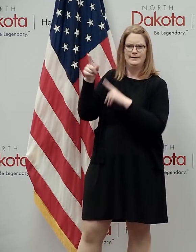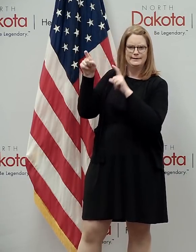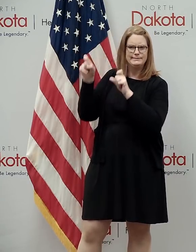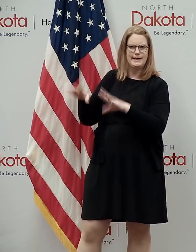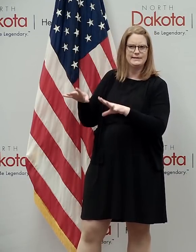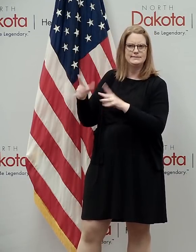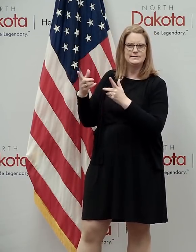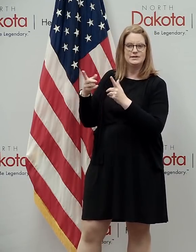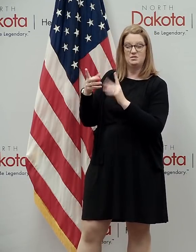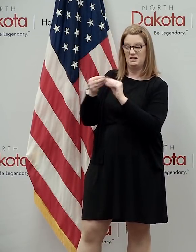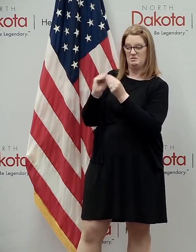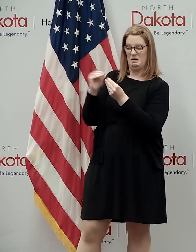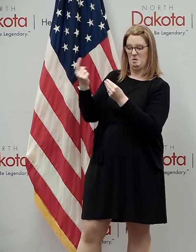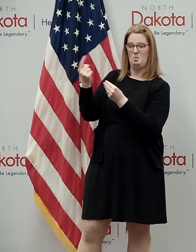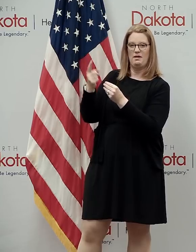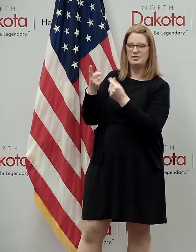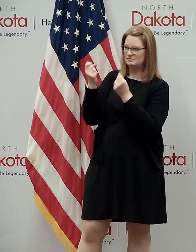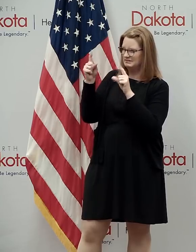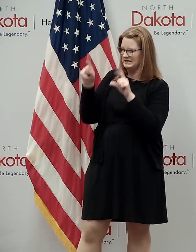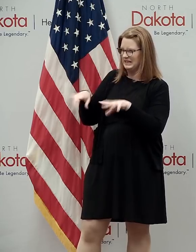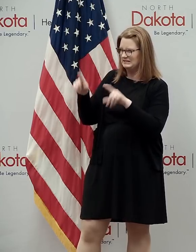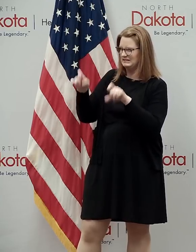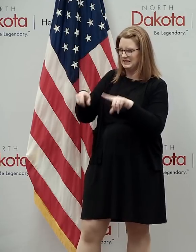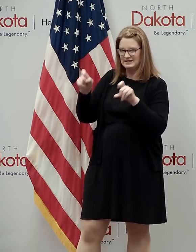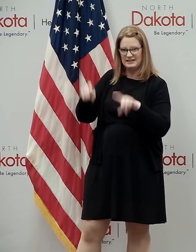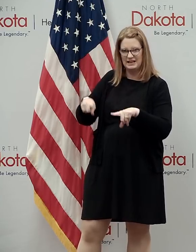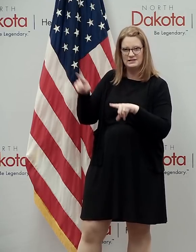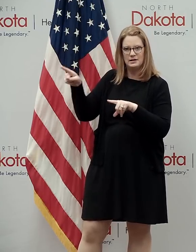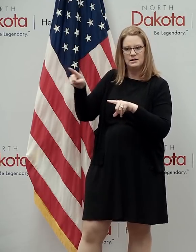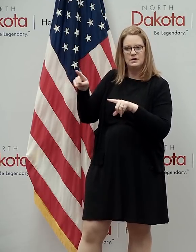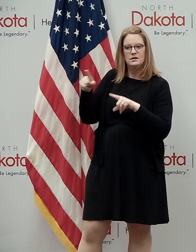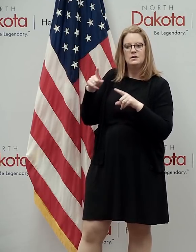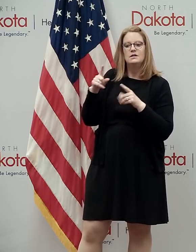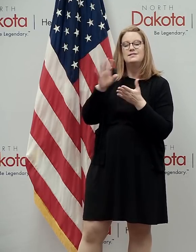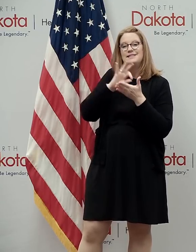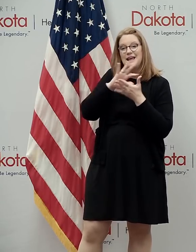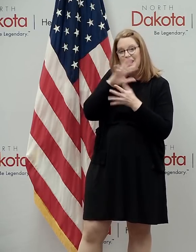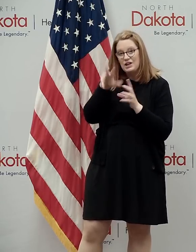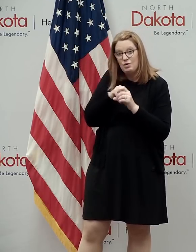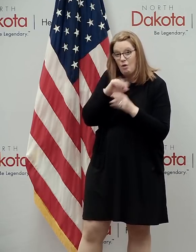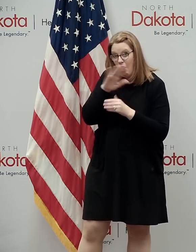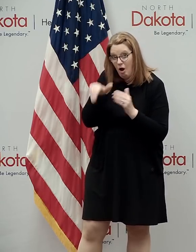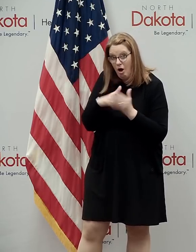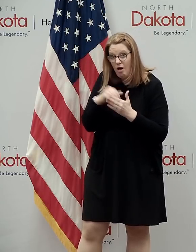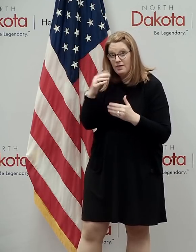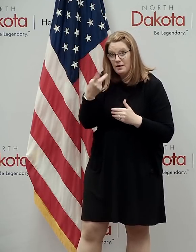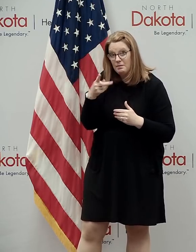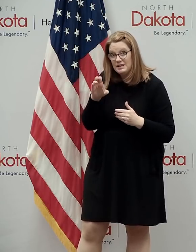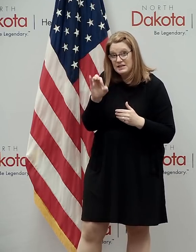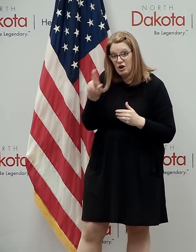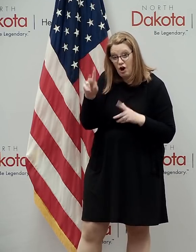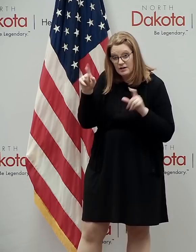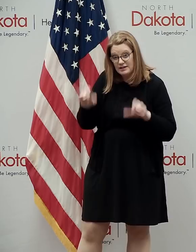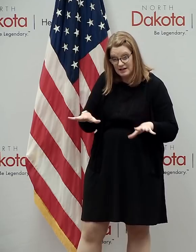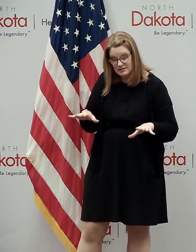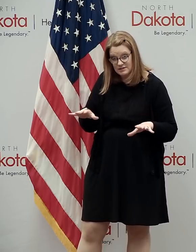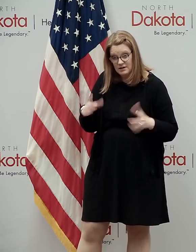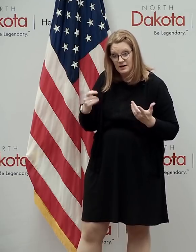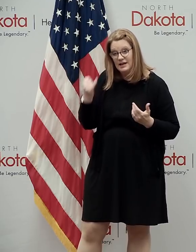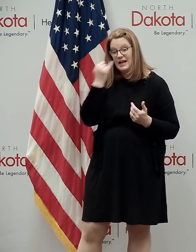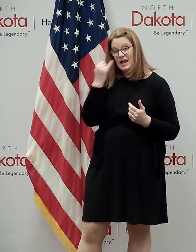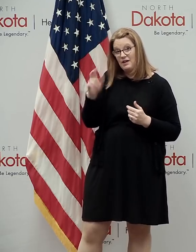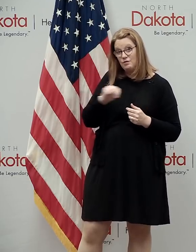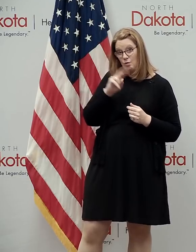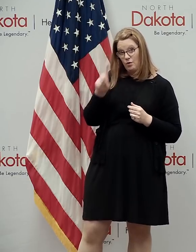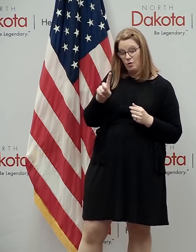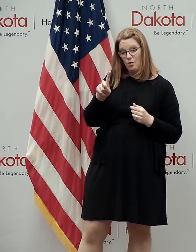their number one position. They count all the PCR tests, meaning all these 208,000 tests in there. If North Dakota